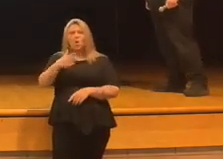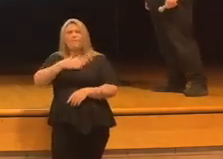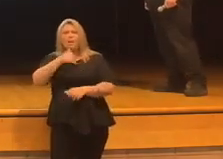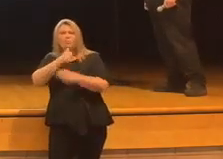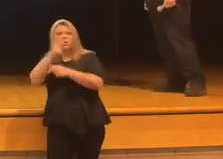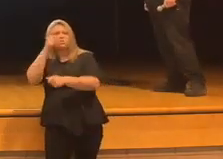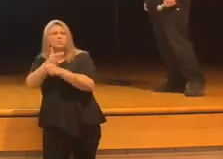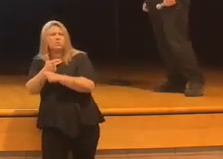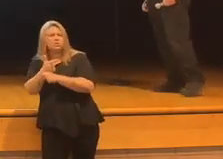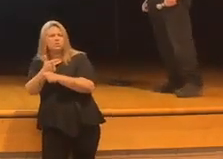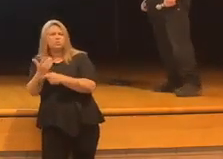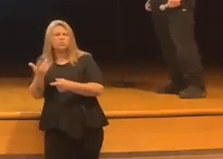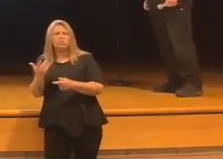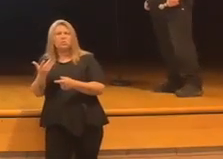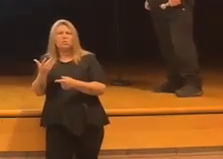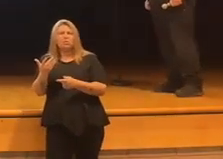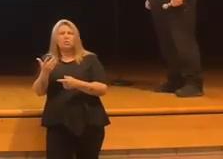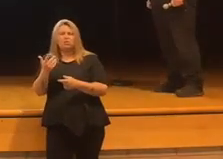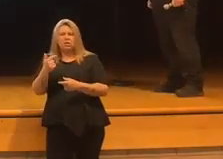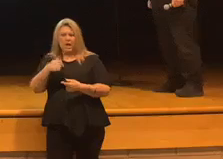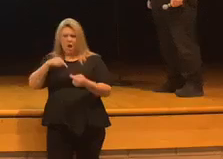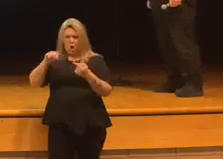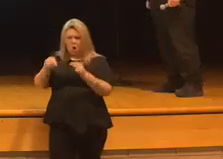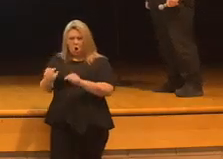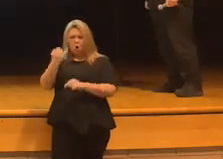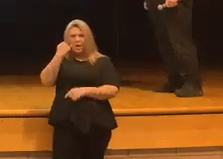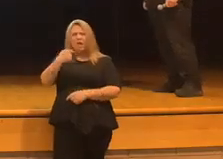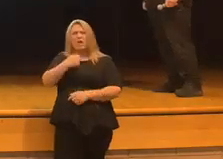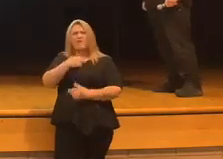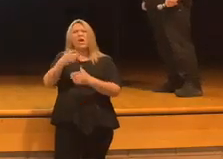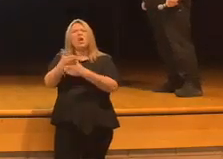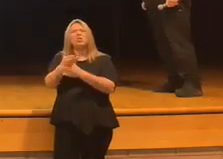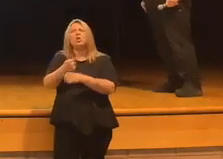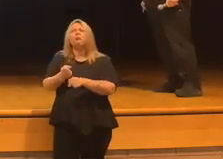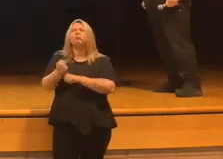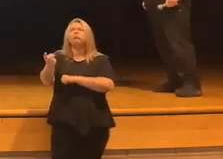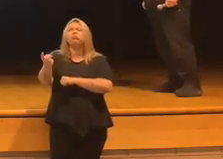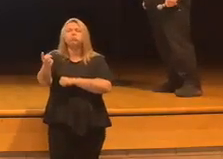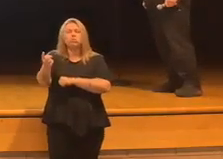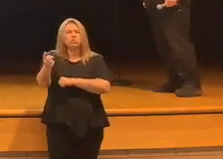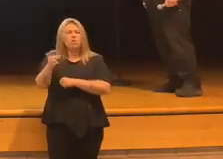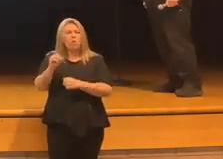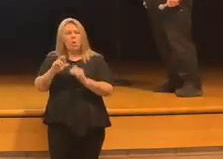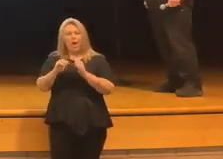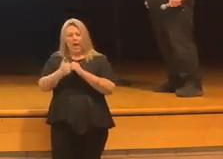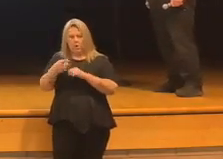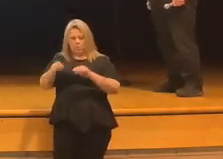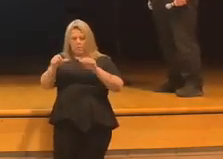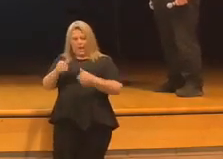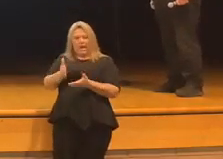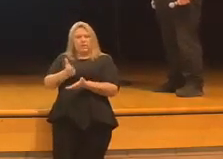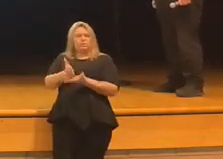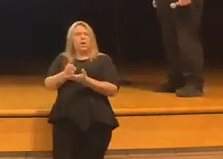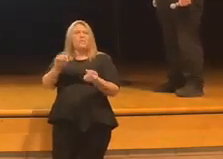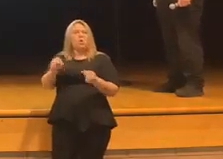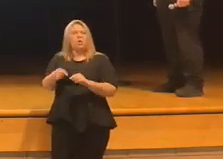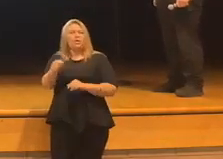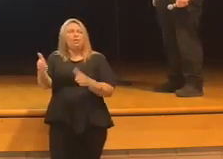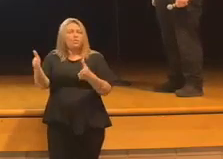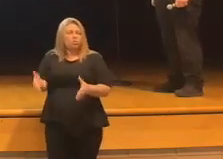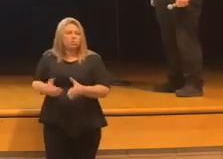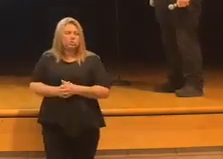harm you could cause by resharing, and the opportunity you have to stop re-victimizing that person.